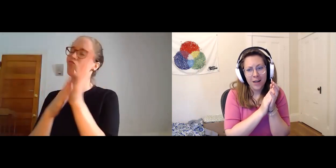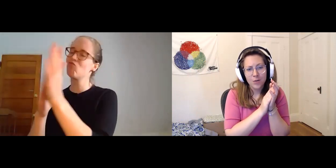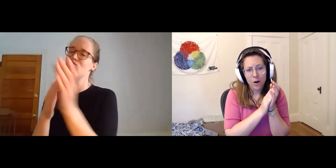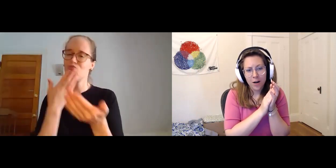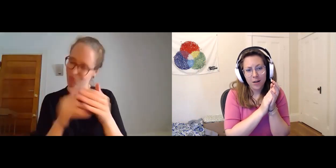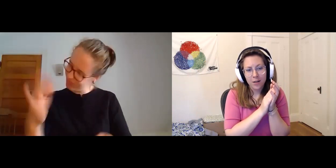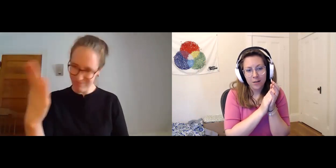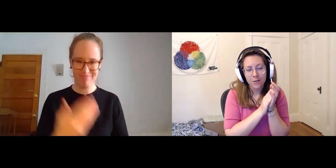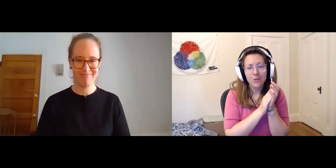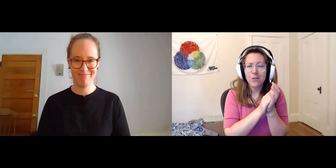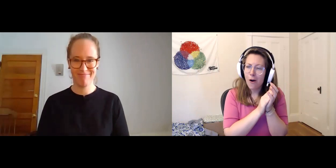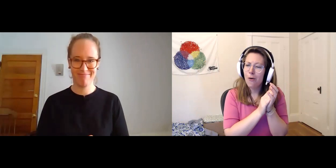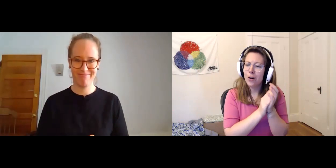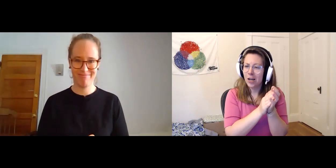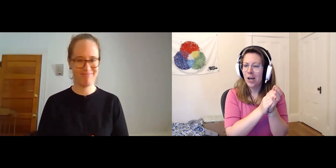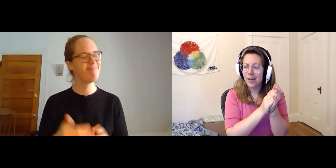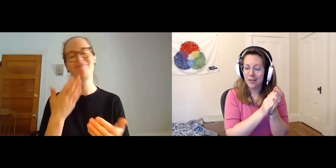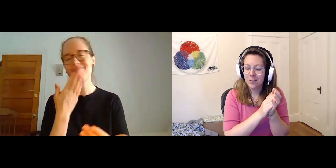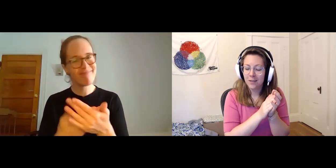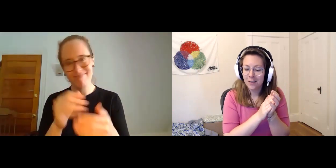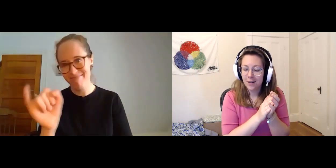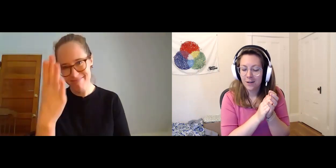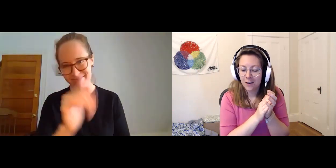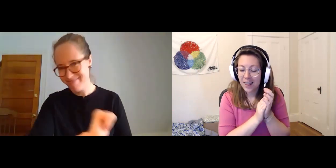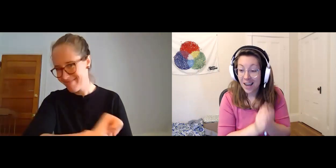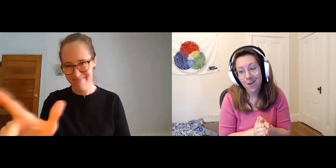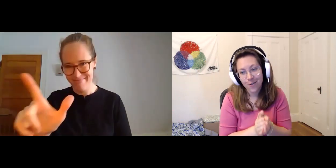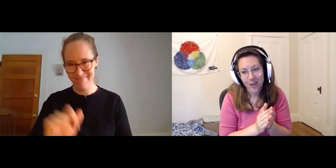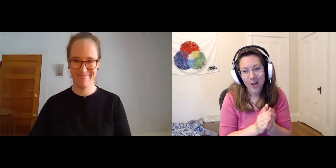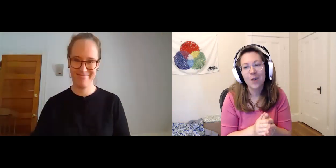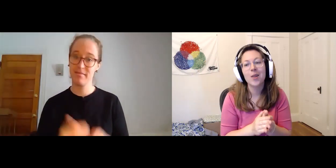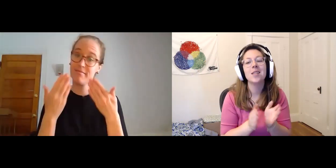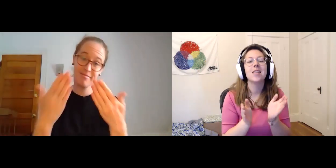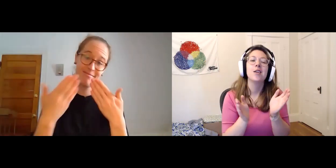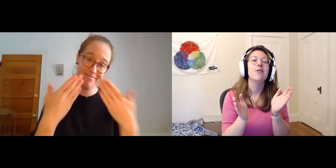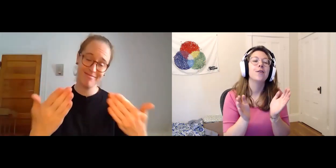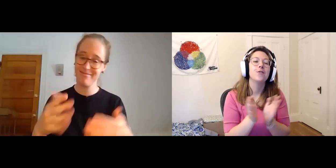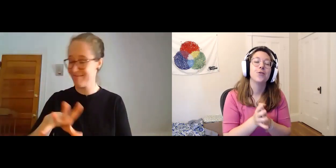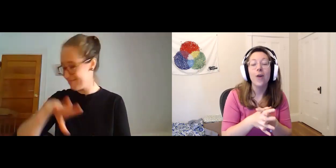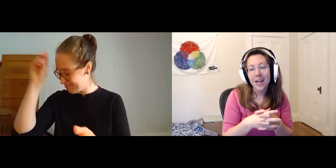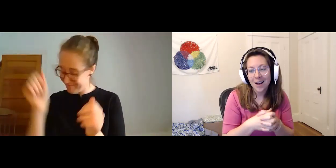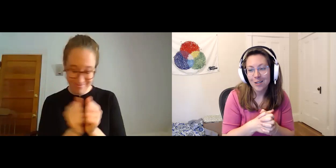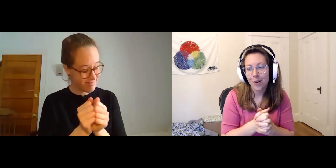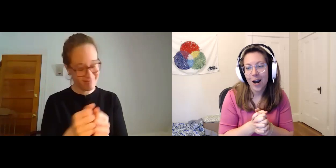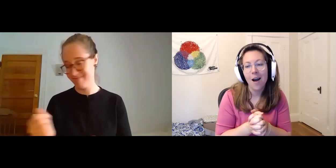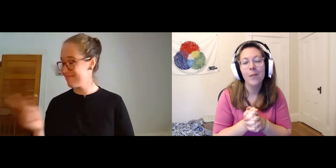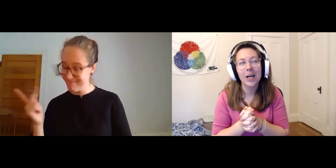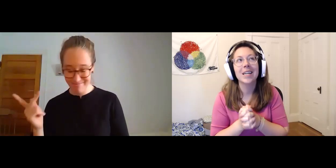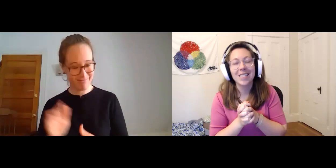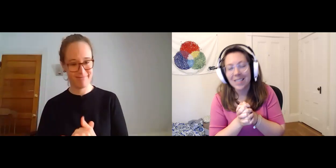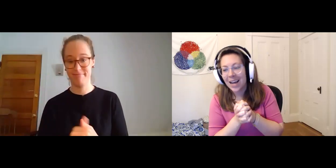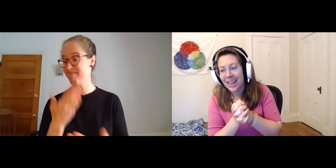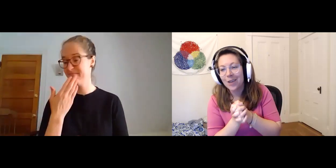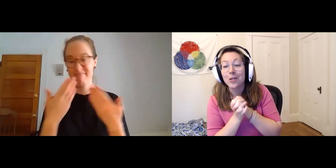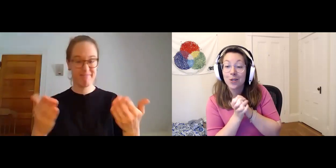Very nice work. So good. Thank you for learning with us. Thank you for joining us for